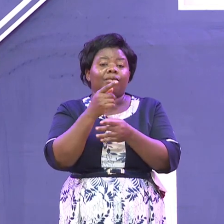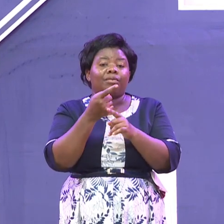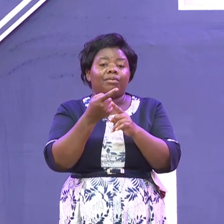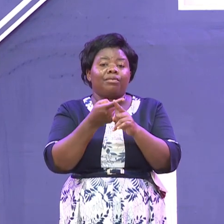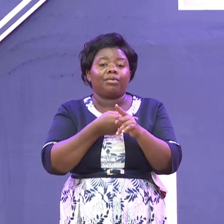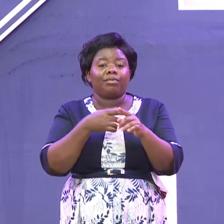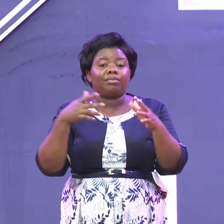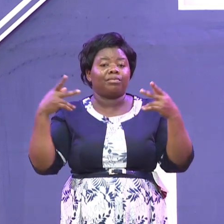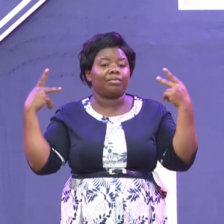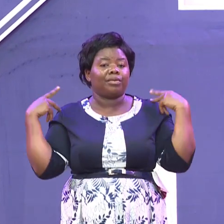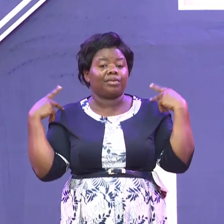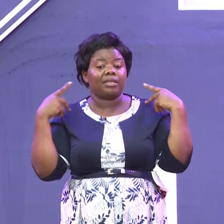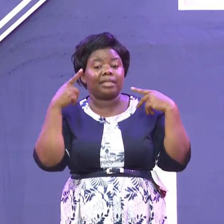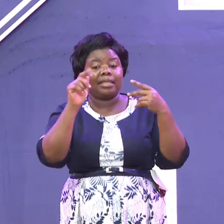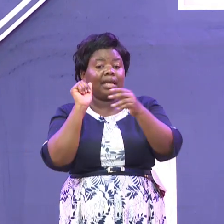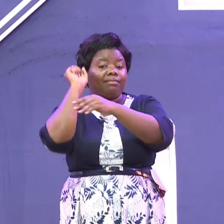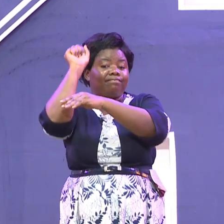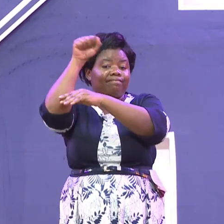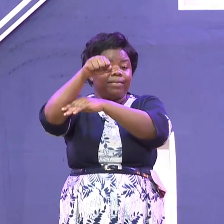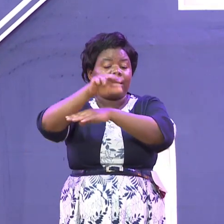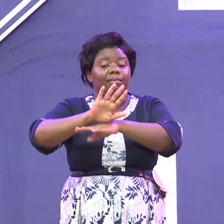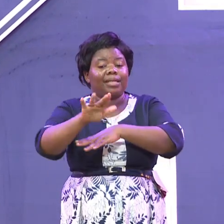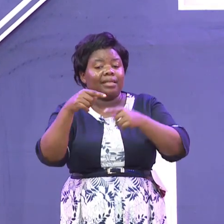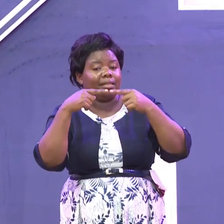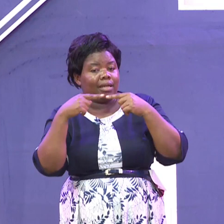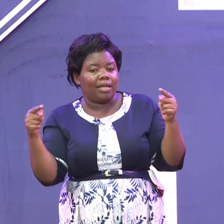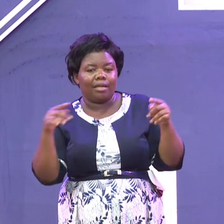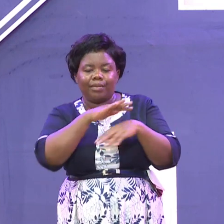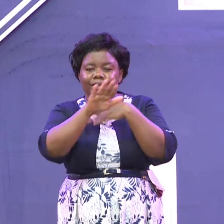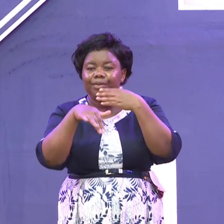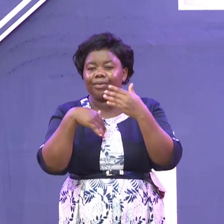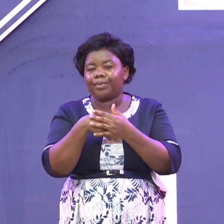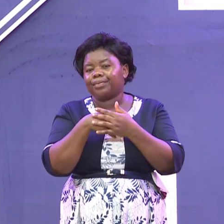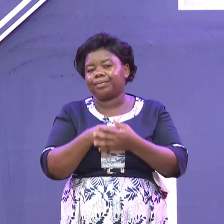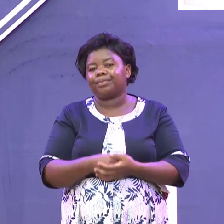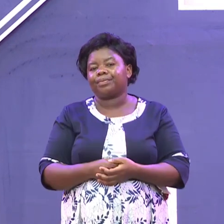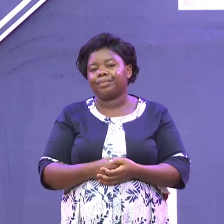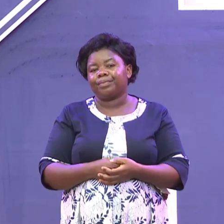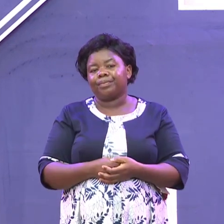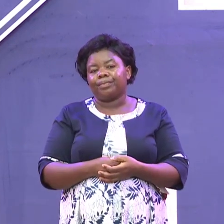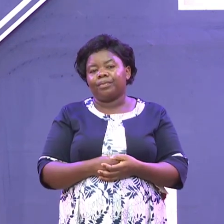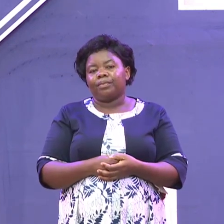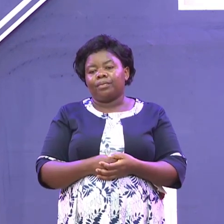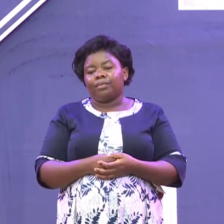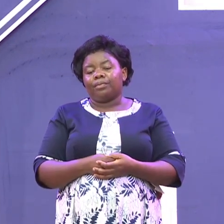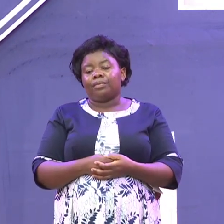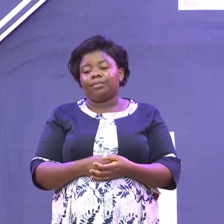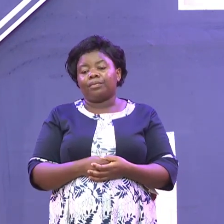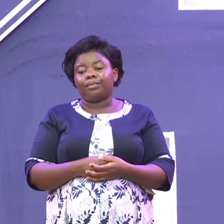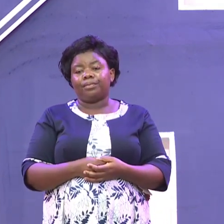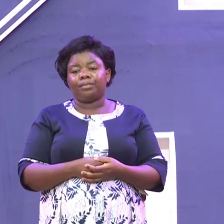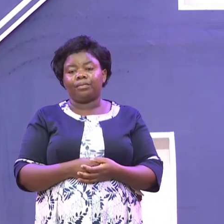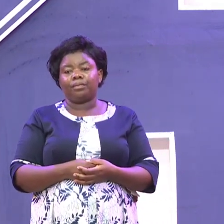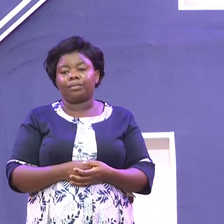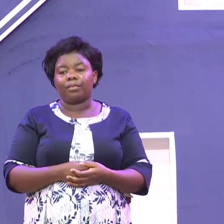z'Abafirisuuti zaali aziwangudde. It is 2 Samuel chapter 22. He wrote this chapter